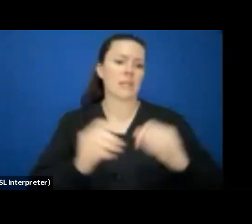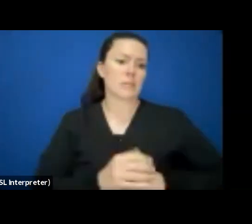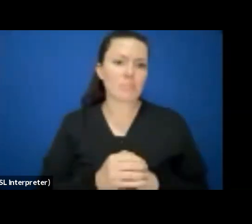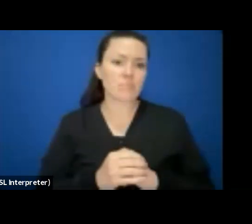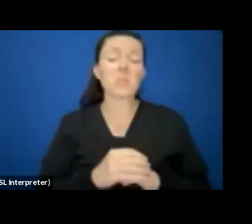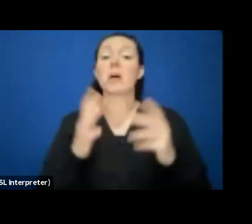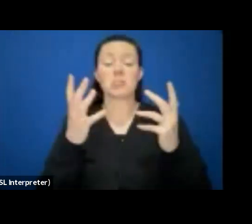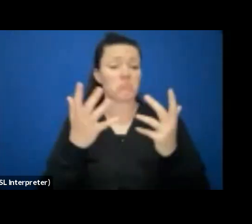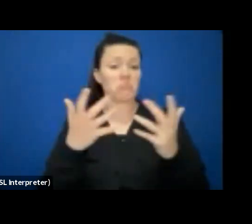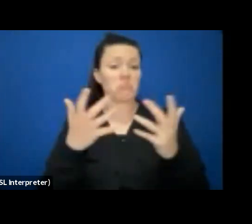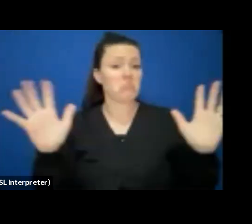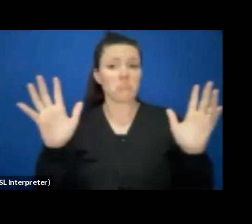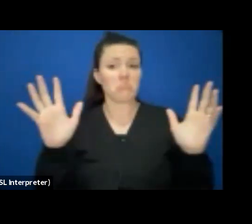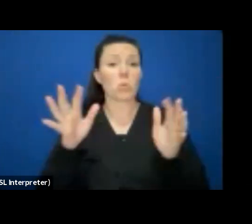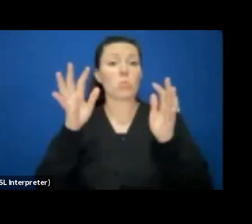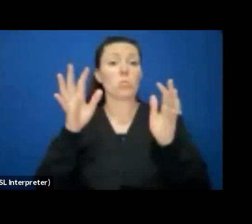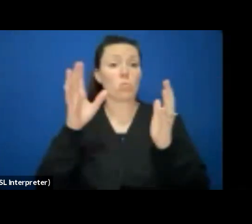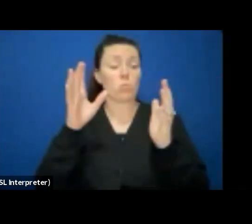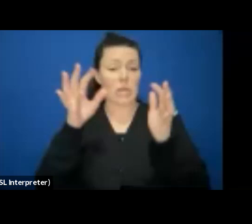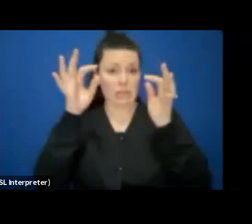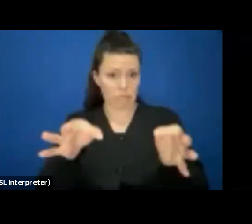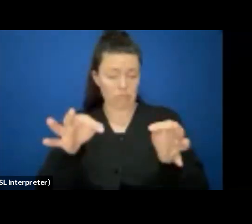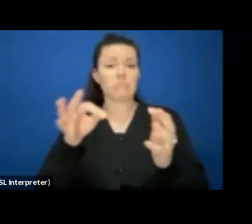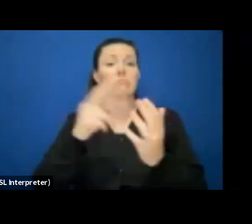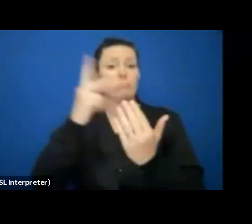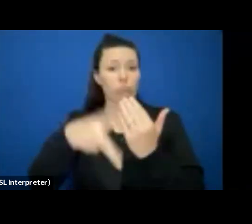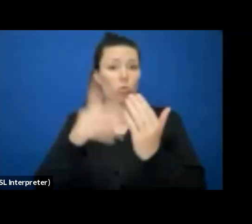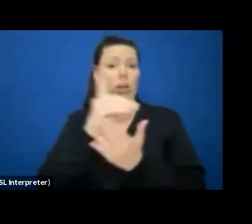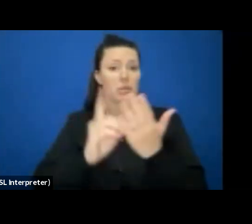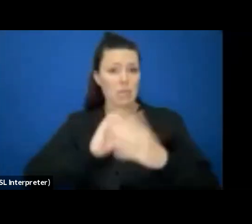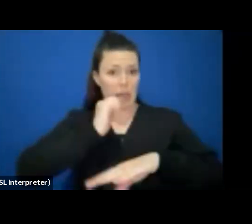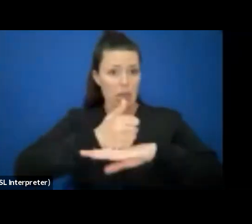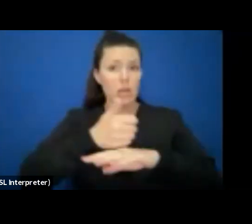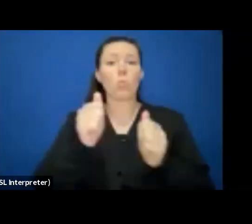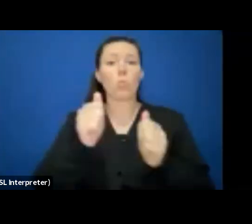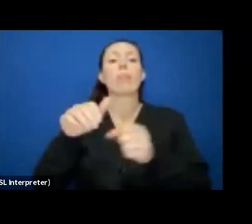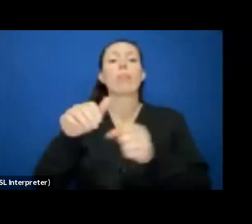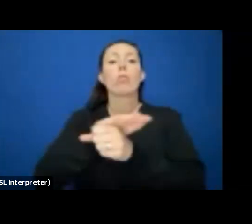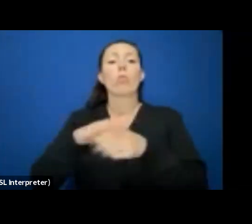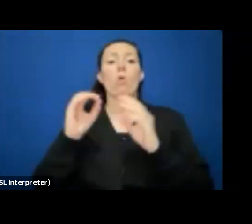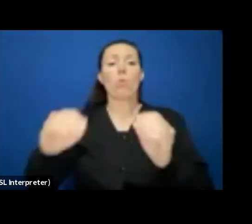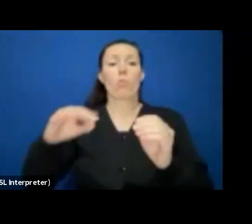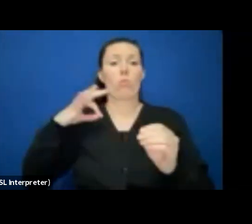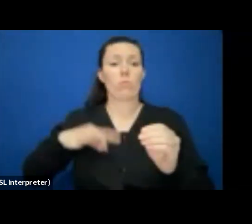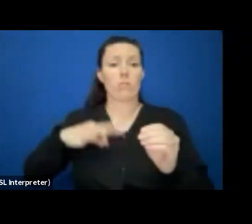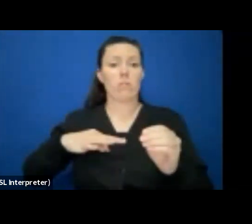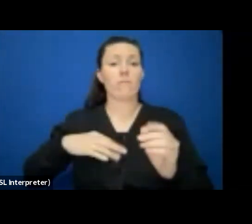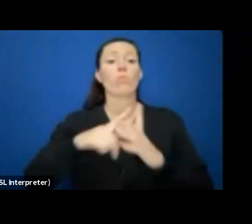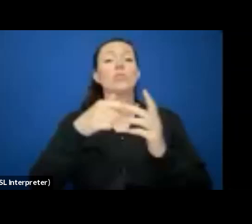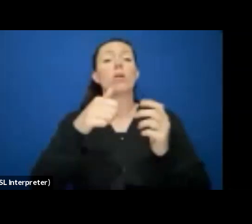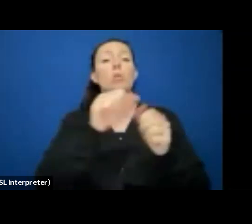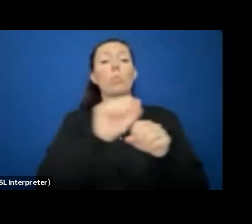we decided the program, we established a lot of MOUs with local nonprofits. We started working with the local